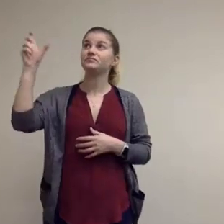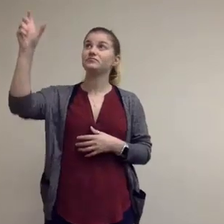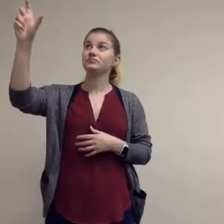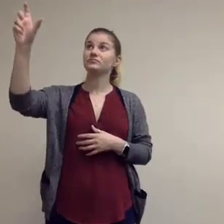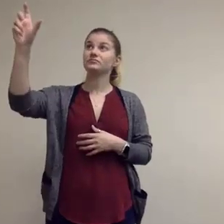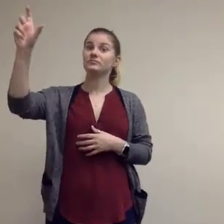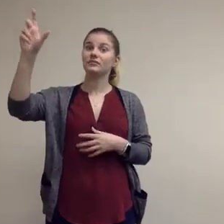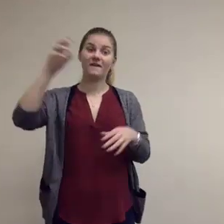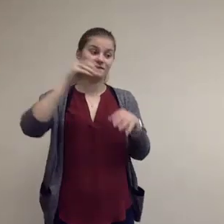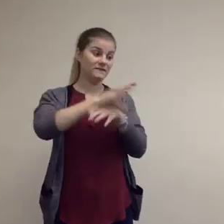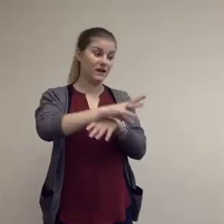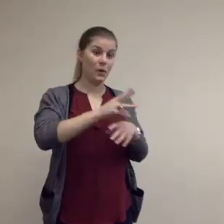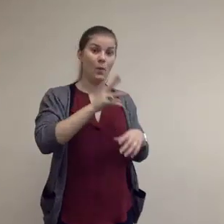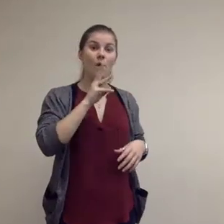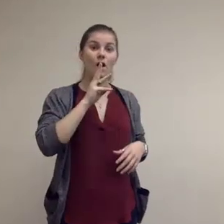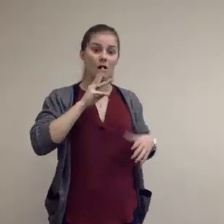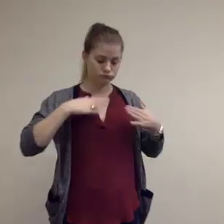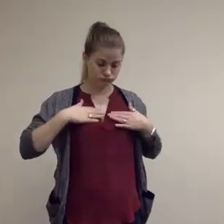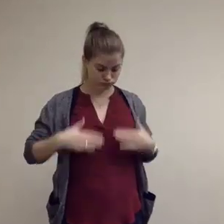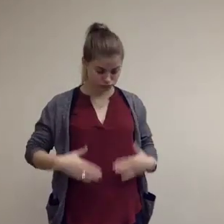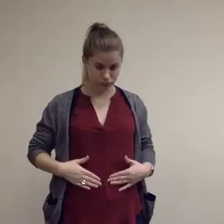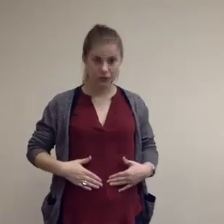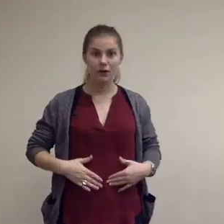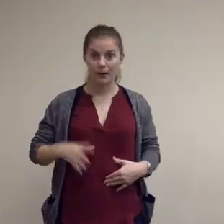mostly water, the moon can pull on you too.